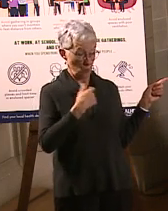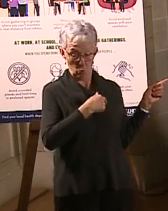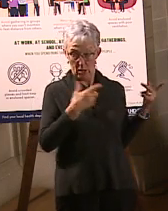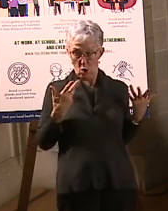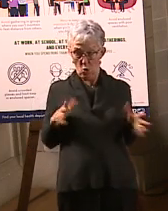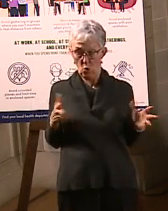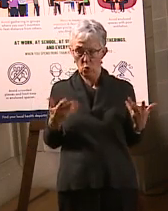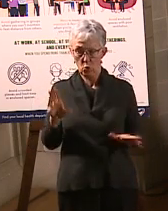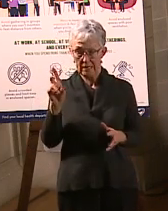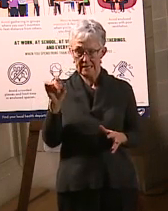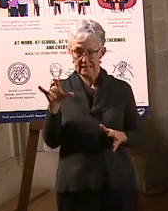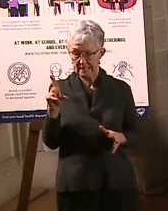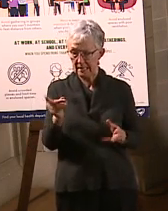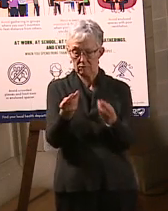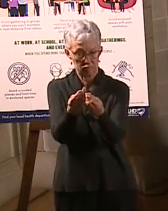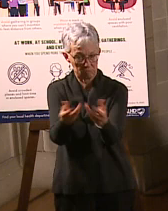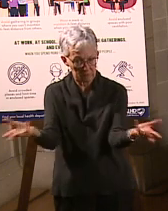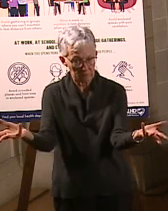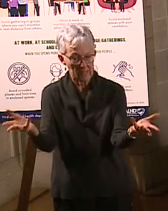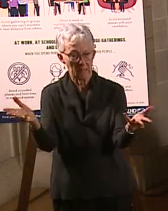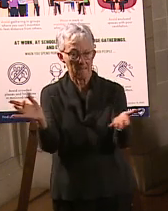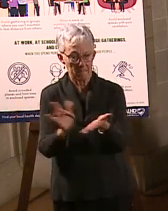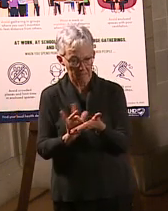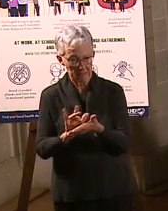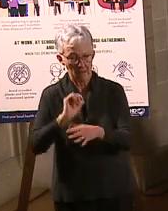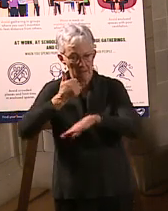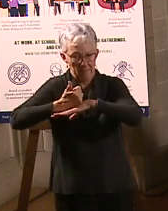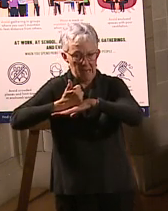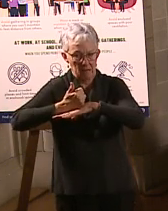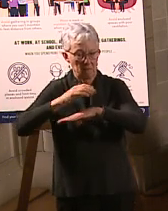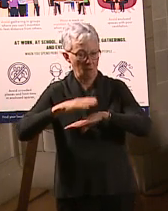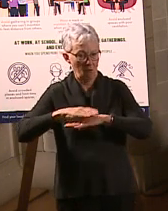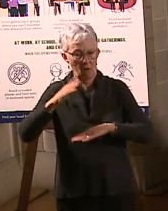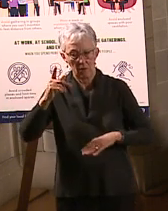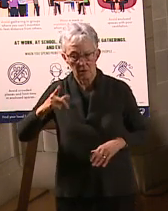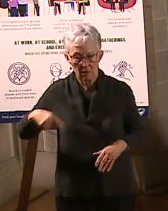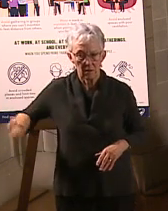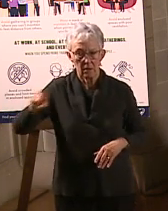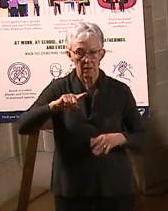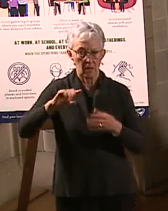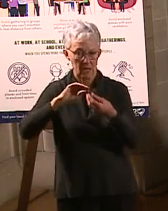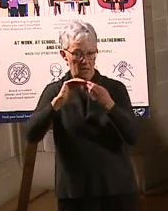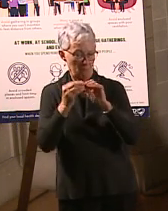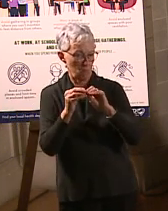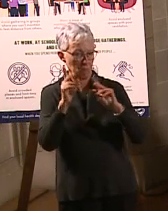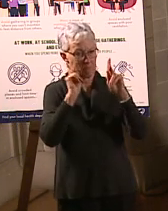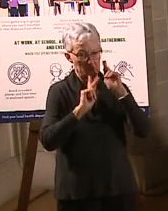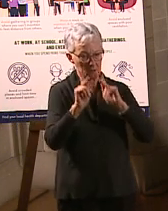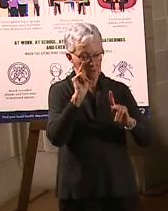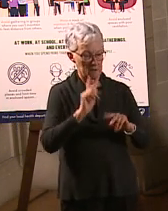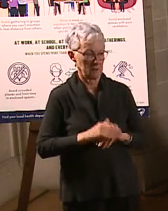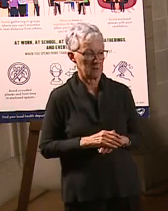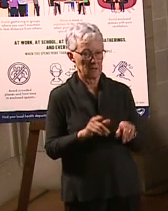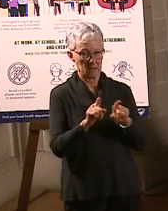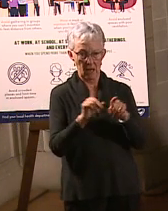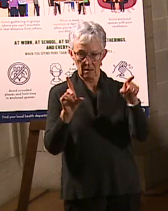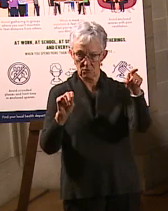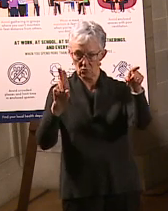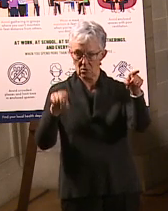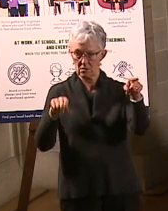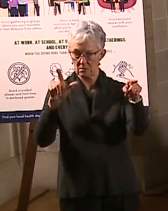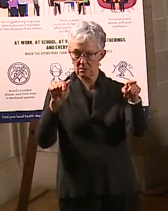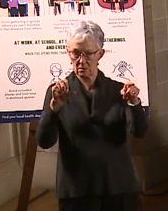Lincoln, Lancaster, and Douglas County will be getting a consistent shipment. They know what it's going to be. They can plan for it. For example, Douglas County is going to be